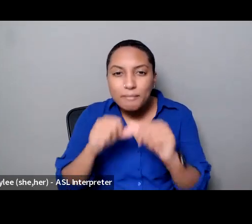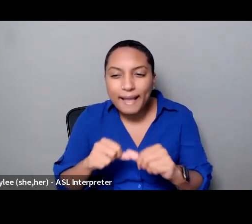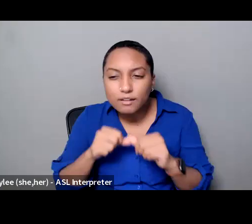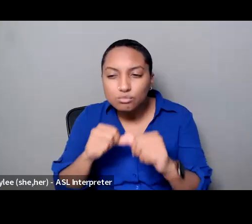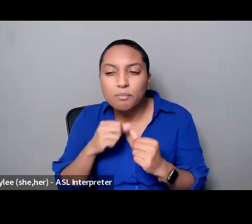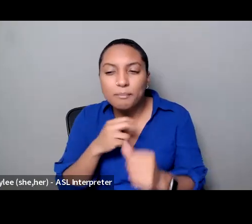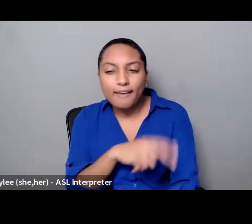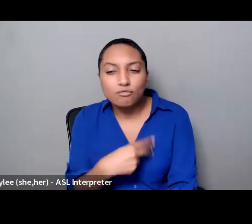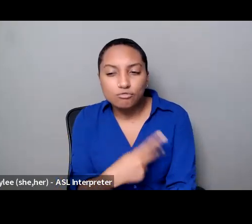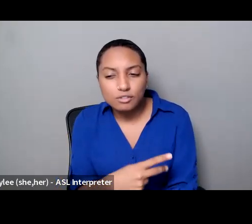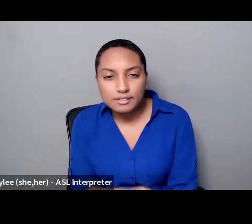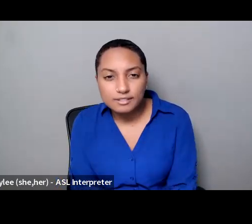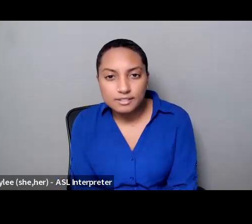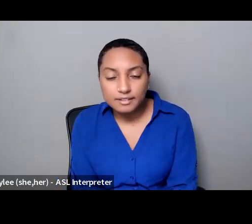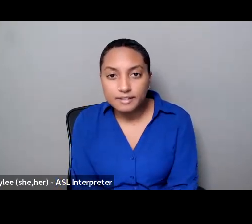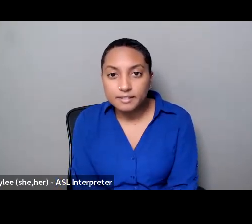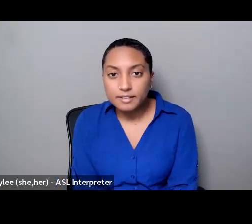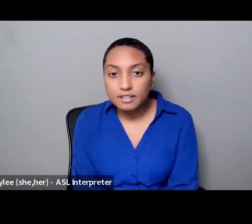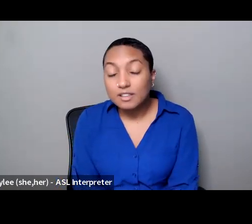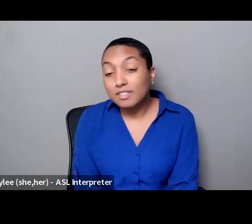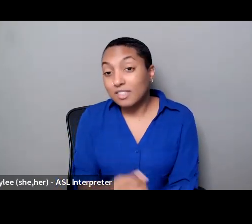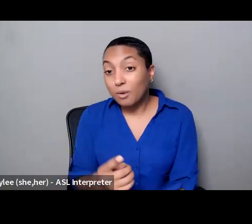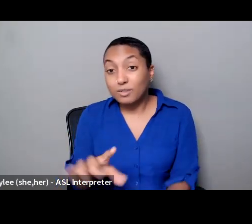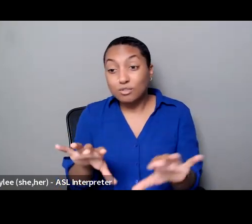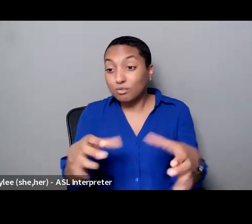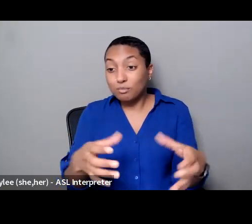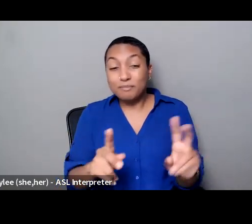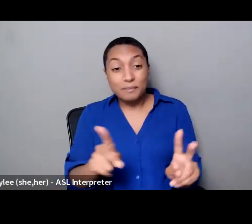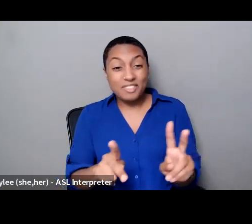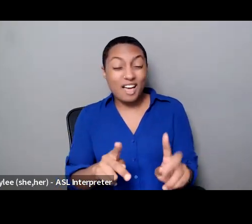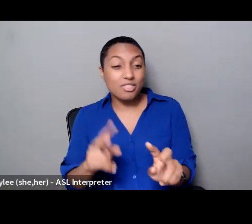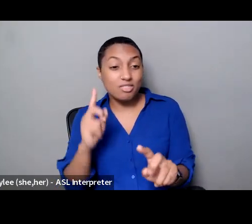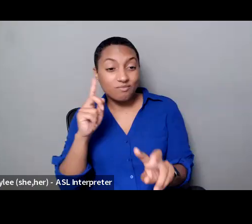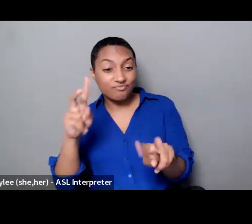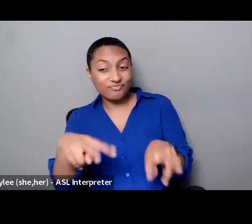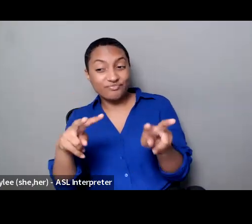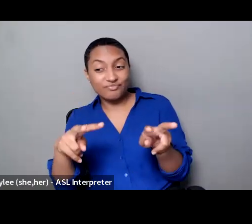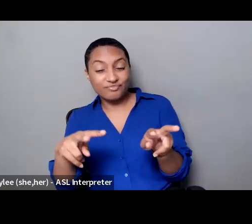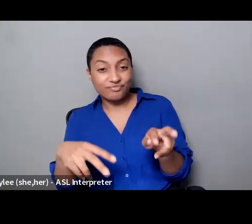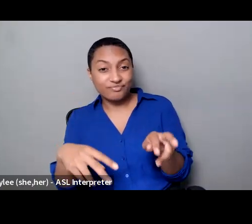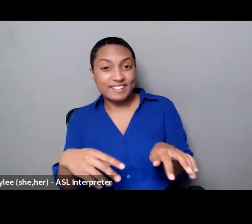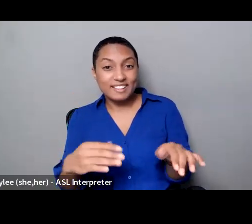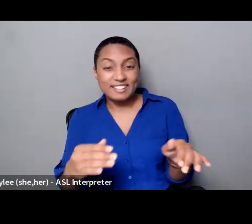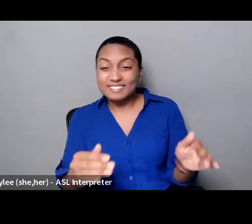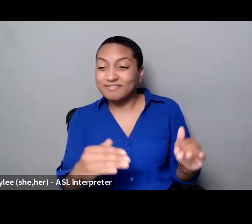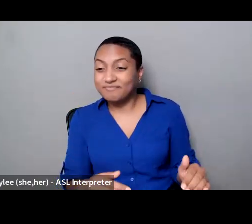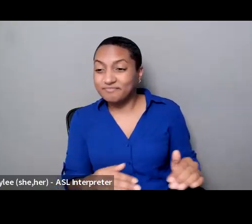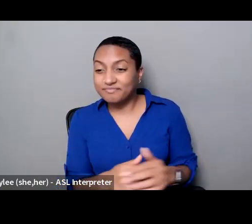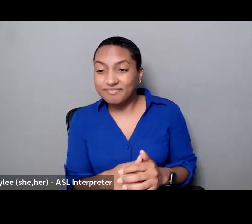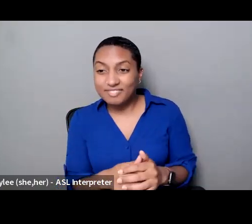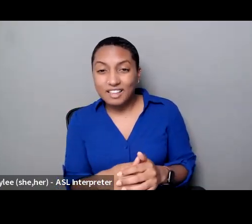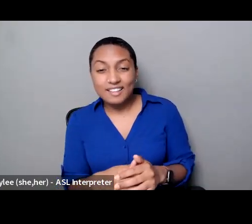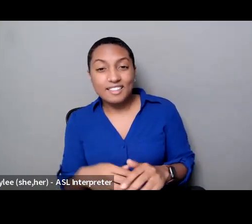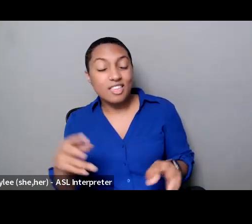Basically, a class of people who were considered deficient and in need of the help of professionals to